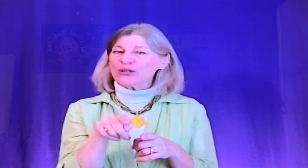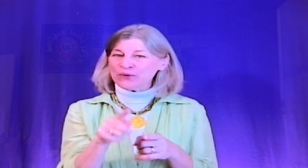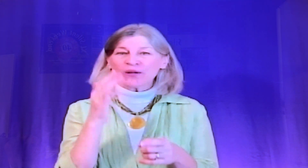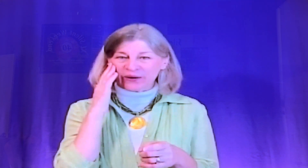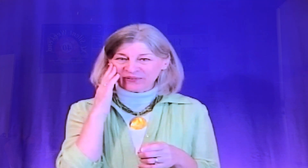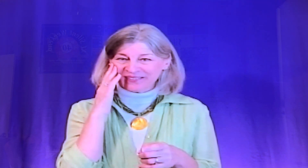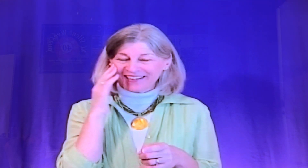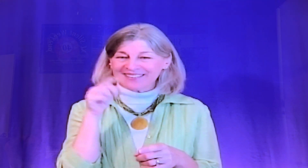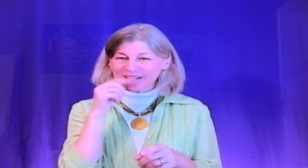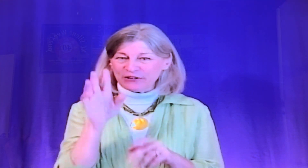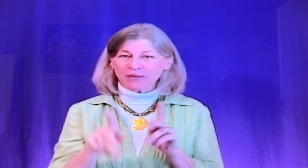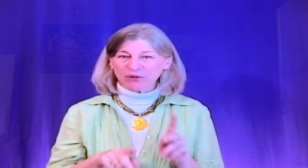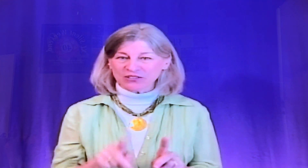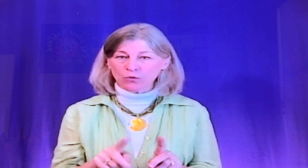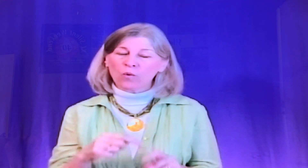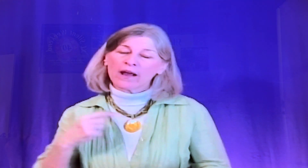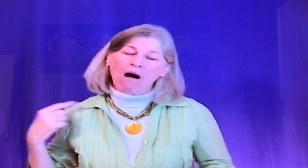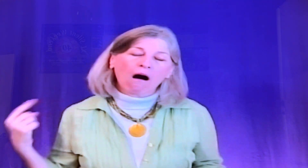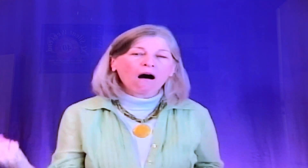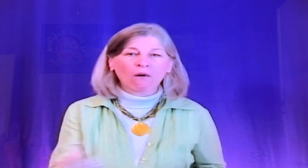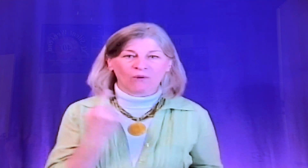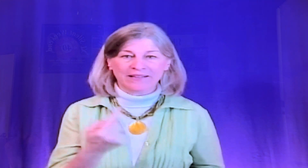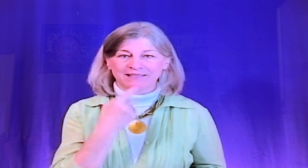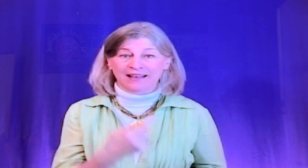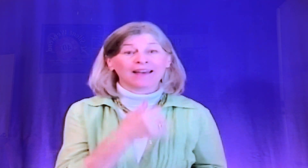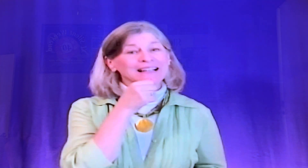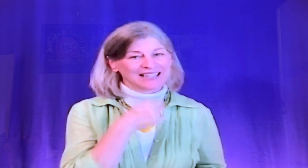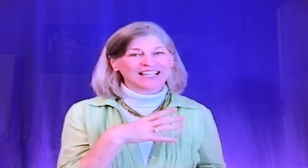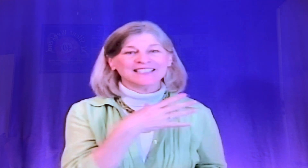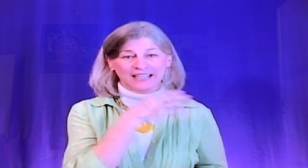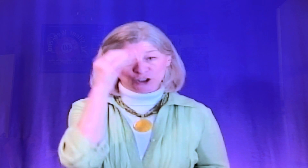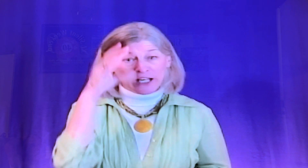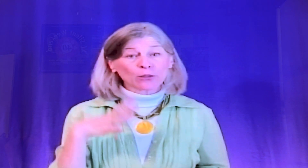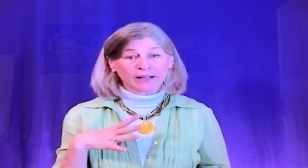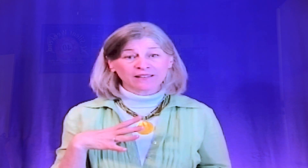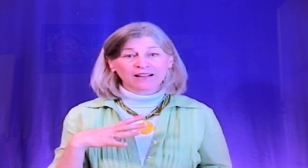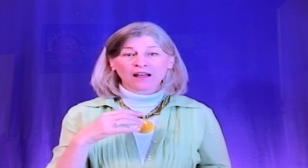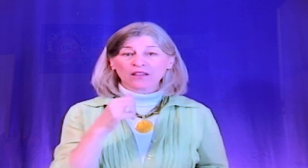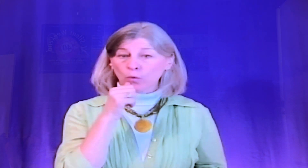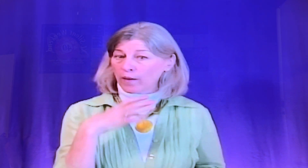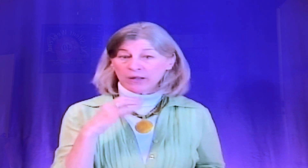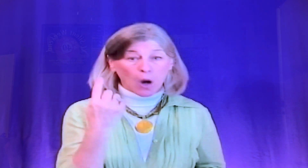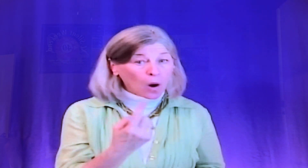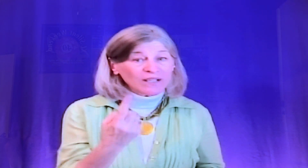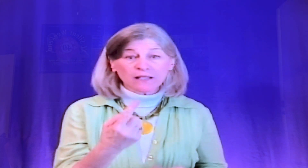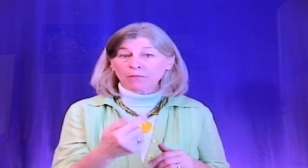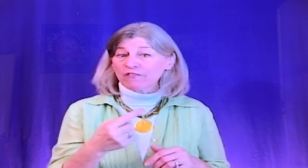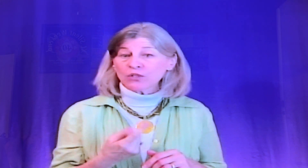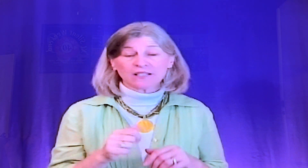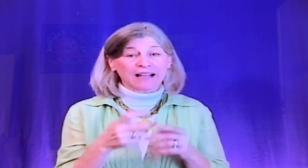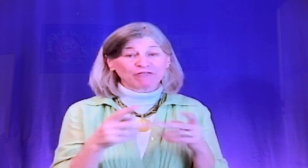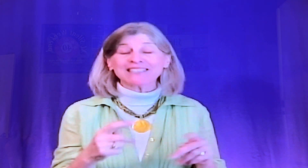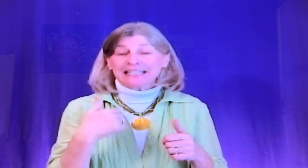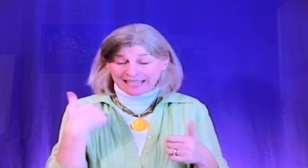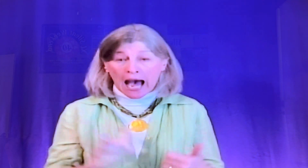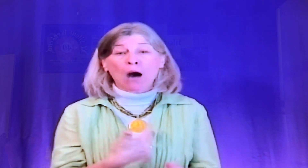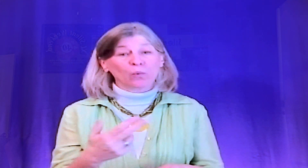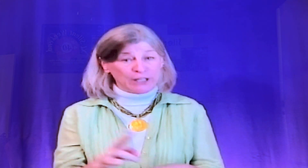know, as a hearing person, we always say ladies and gentlemen. The women always come first in that phrase. That's how we use